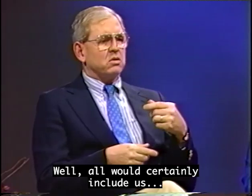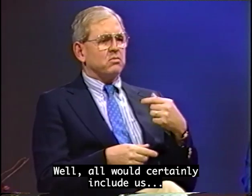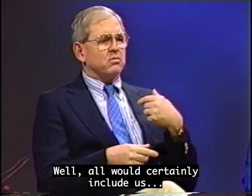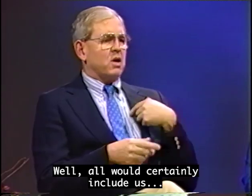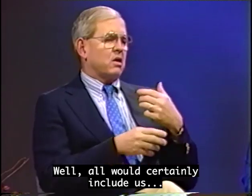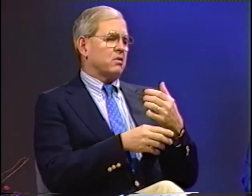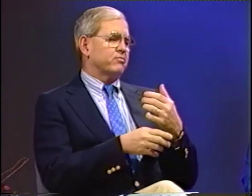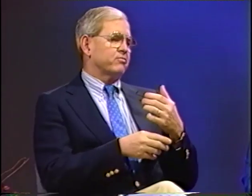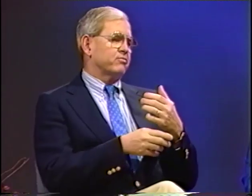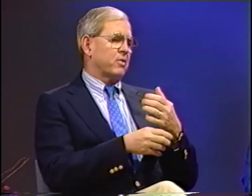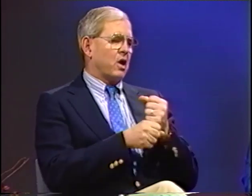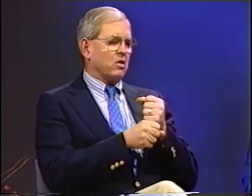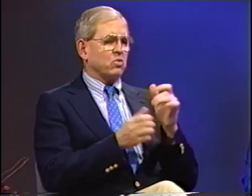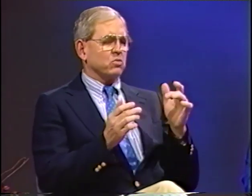us.